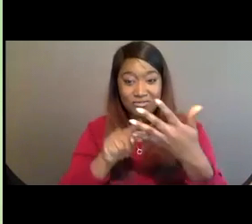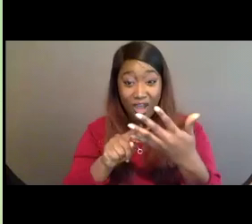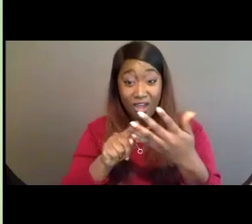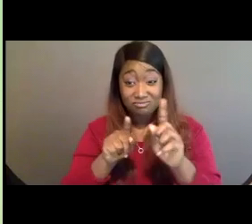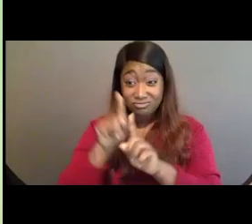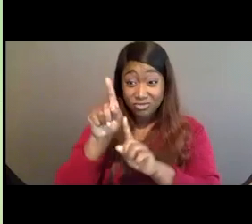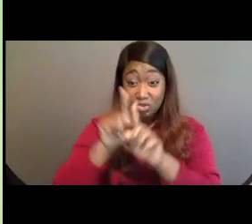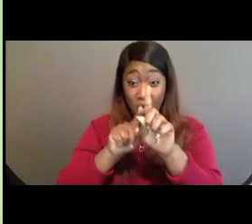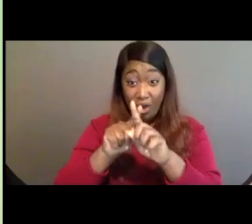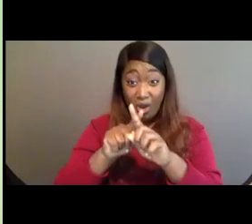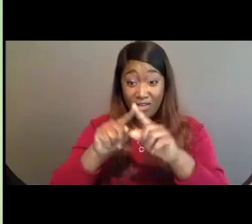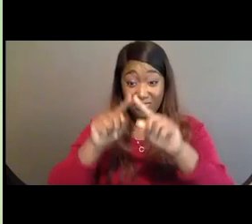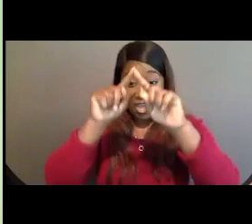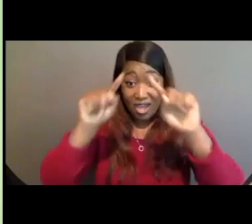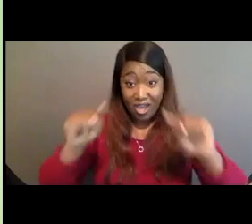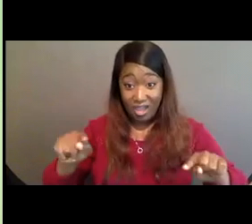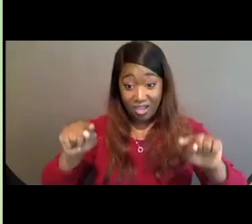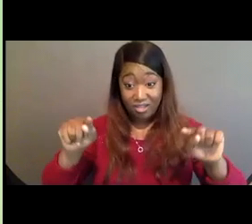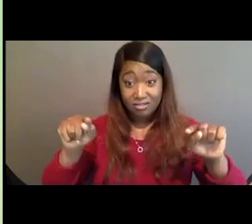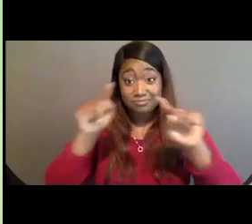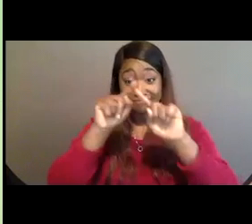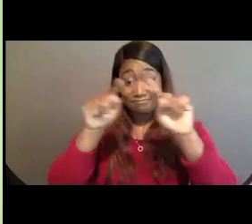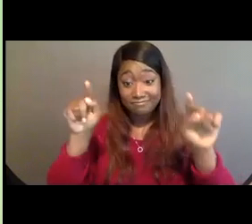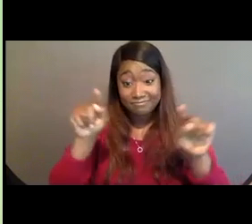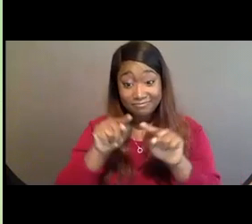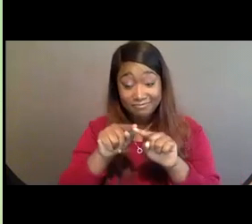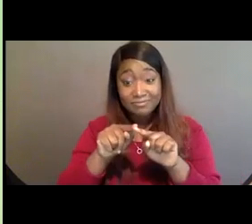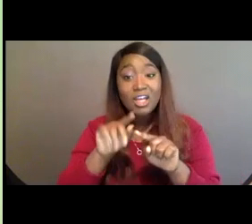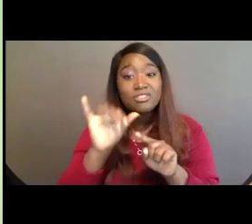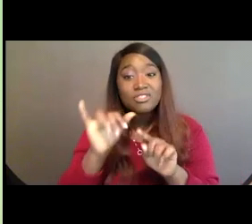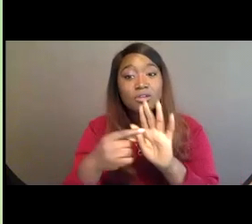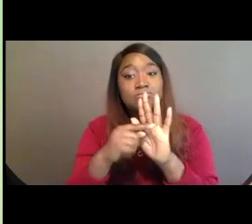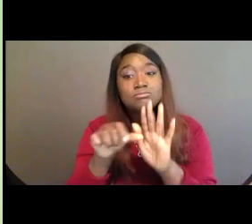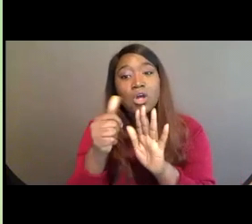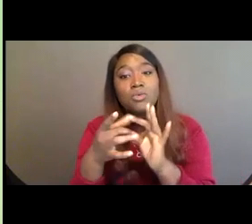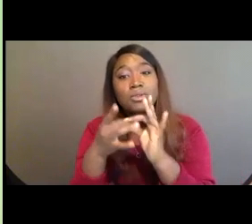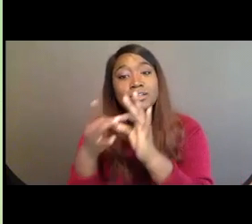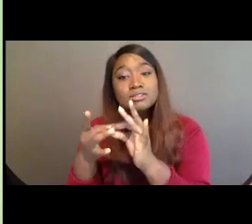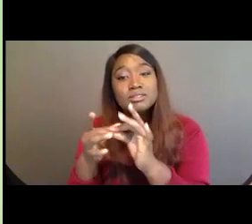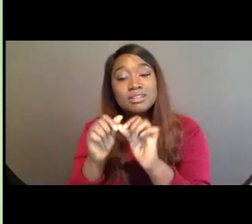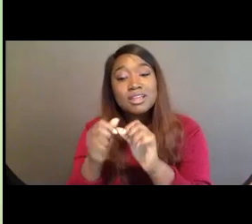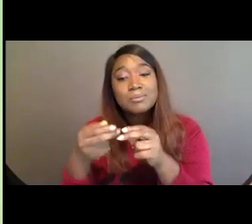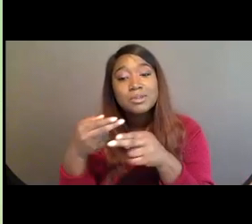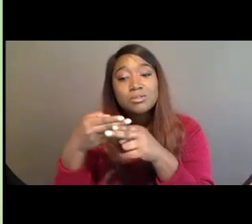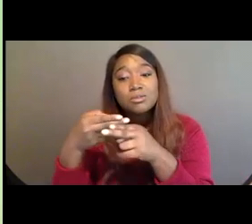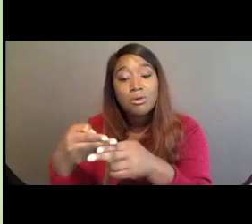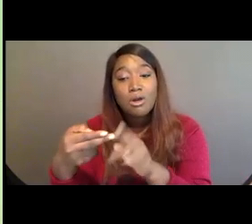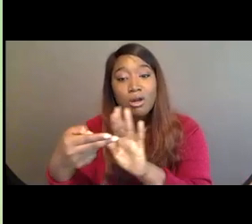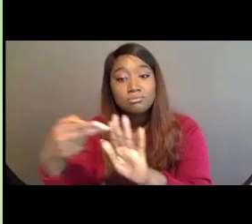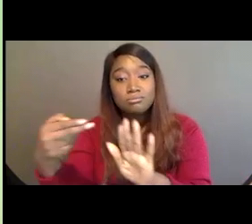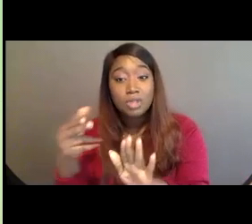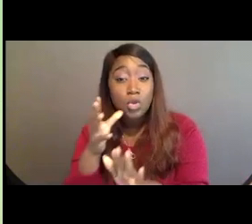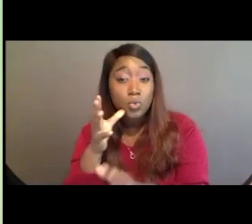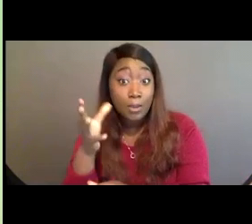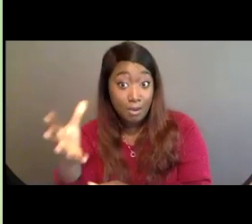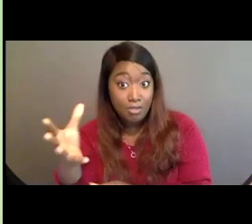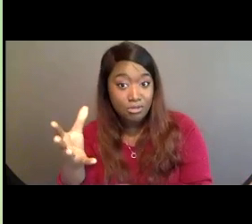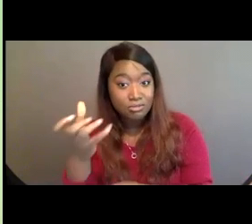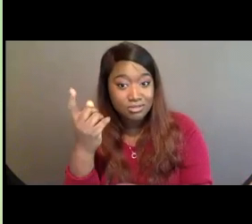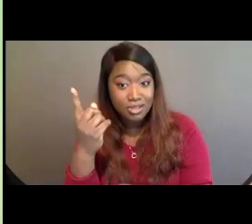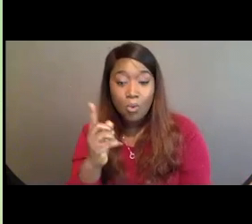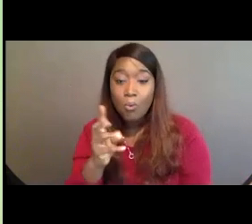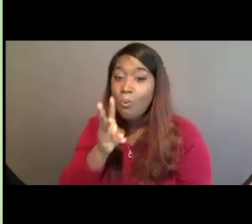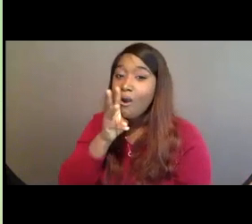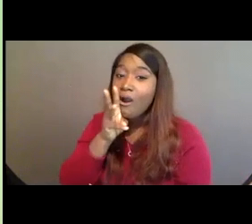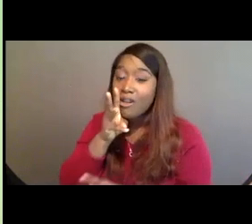also define another kind of relationship that can either be called the grandmother relationship, right? Because water would be the mother of the mother, so